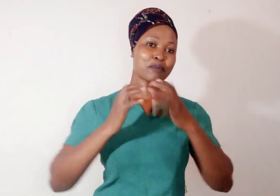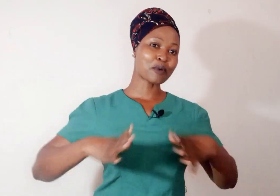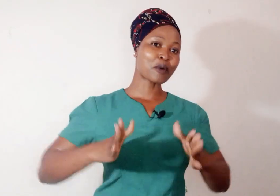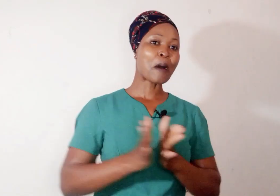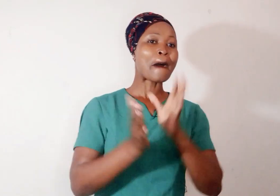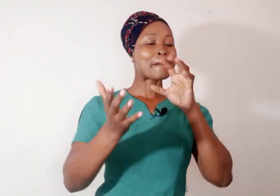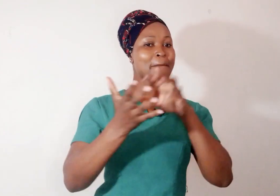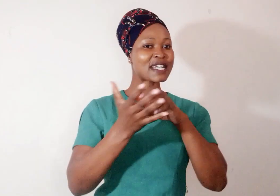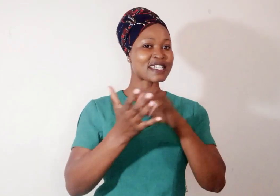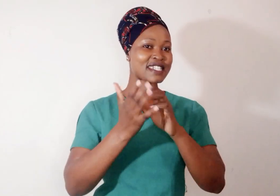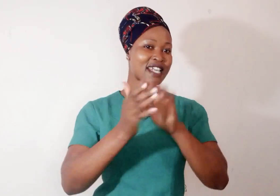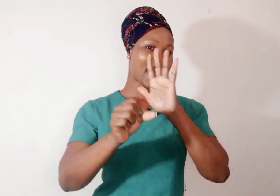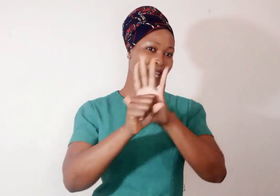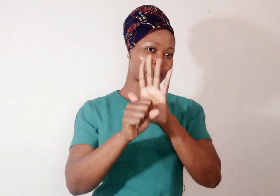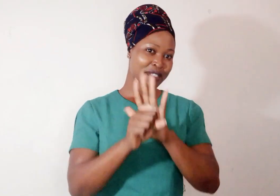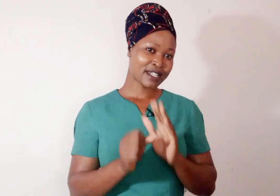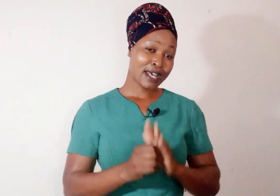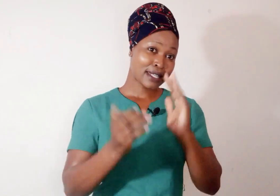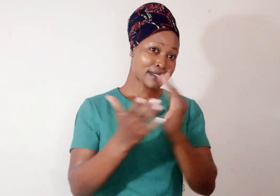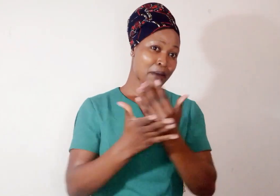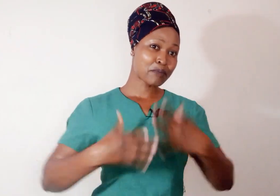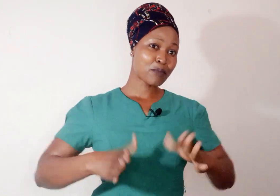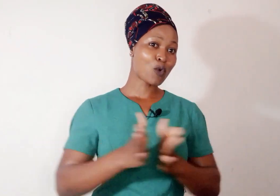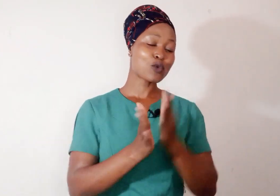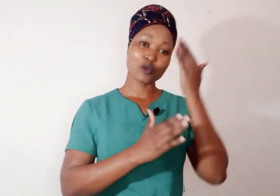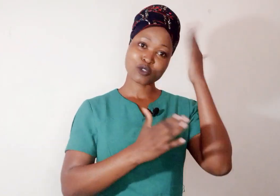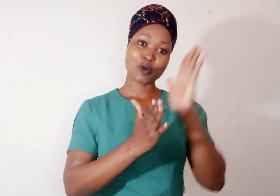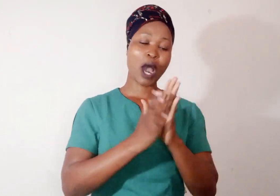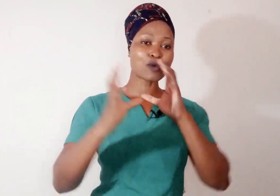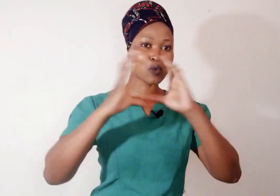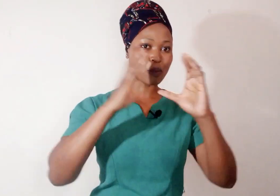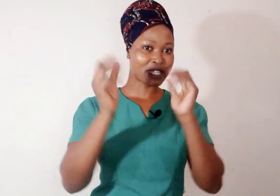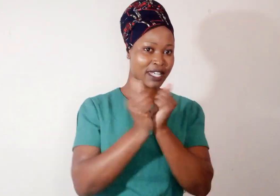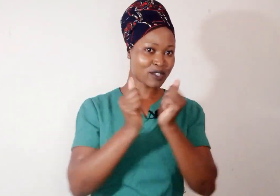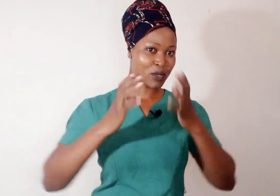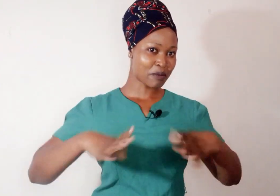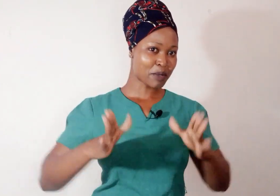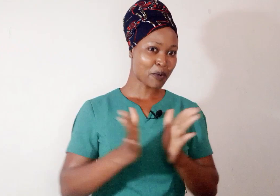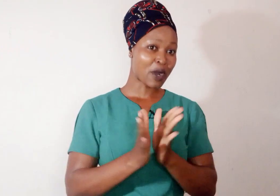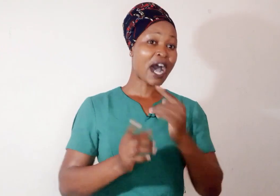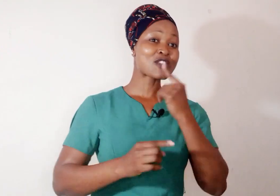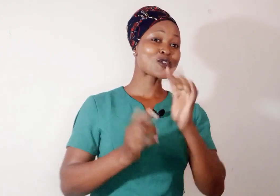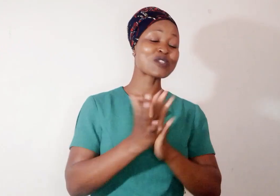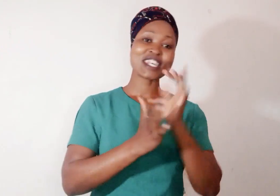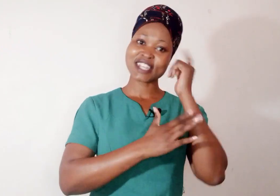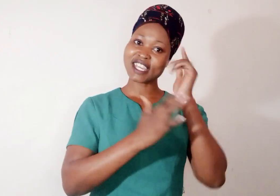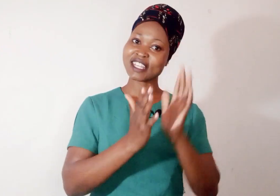people matters a lot. There's some people who don't know how to communicate with the people, and so they think